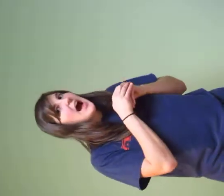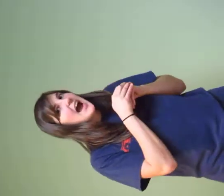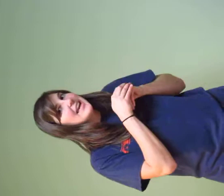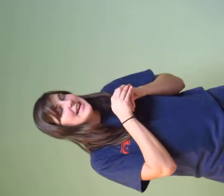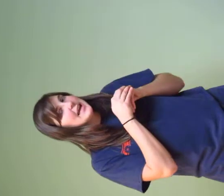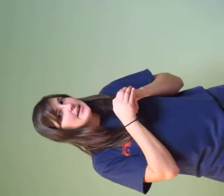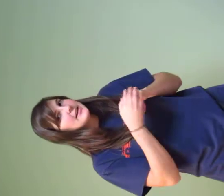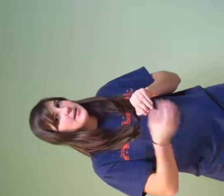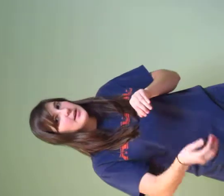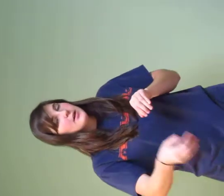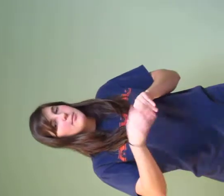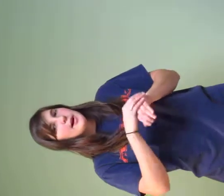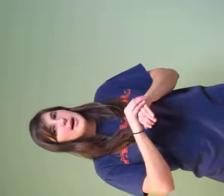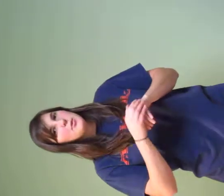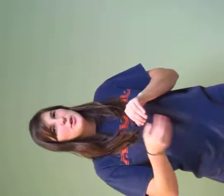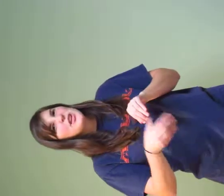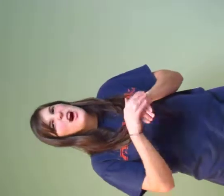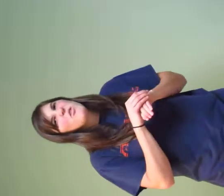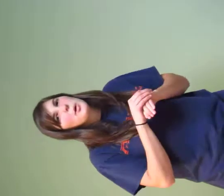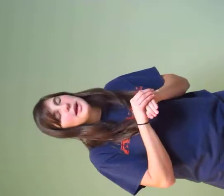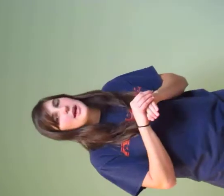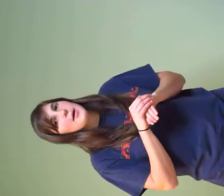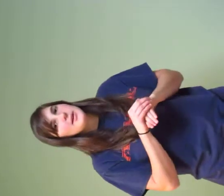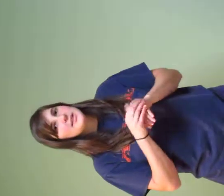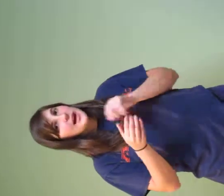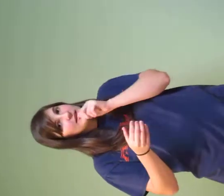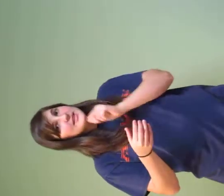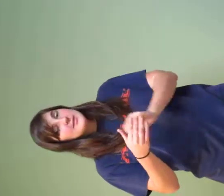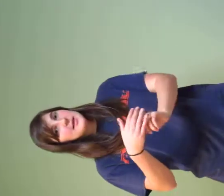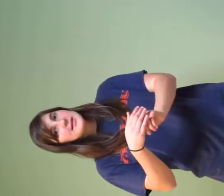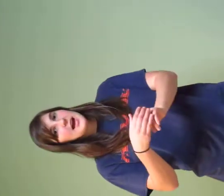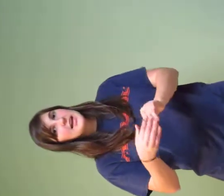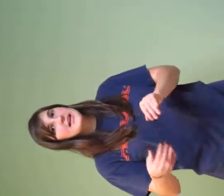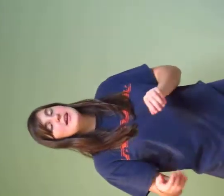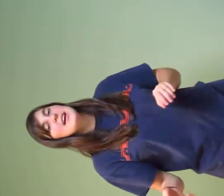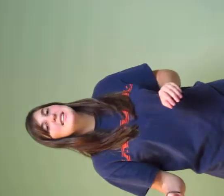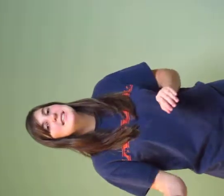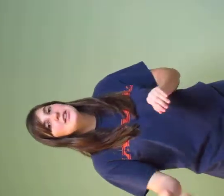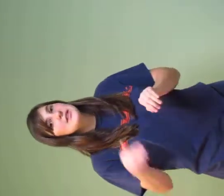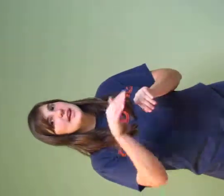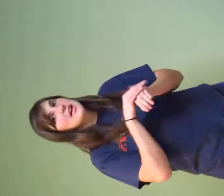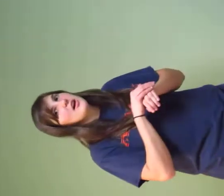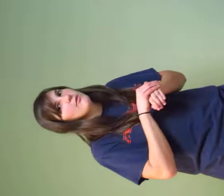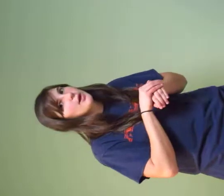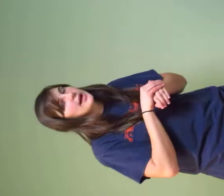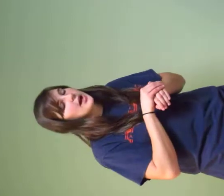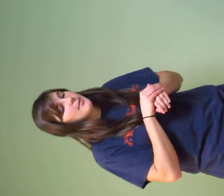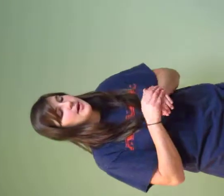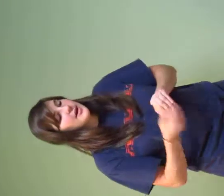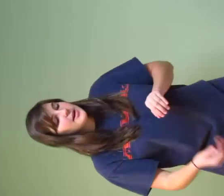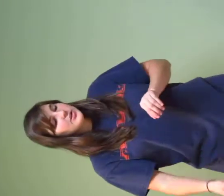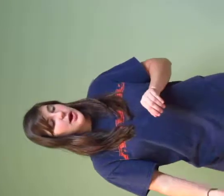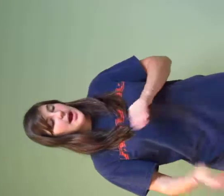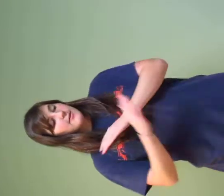hiding it. But we're covering it up. It's not the same thing as hiding it. Concealed is like covering it up. So I have